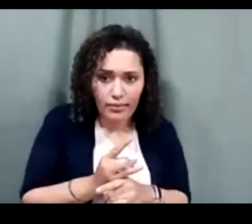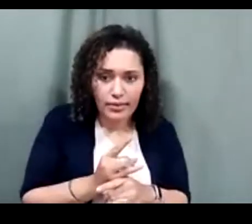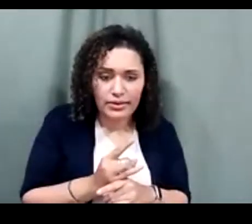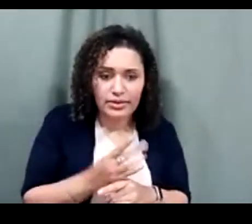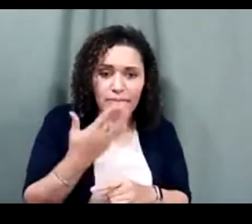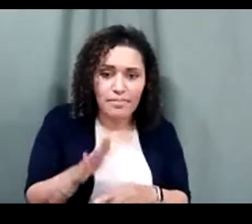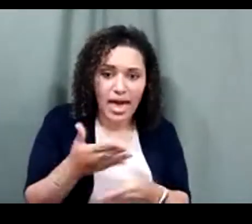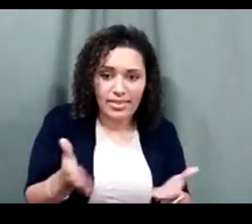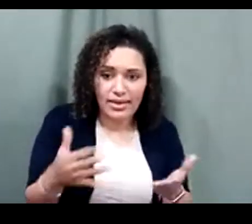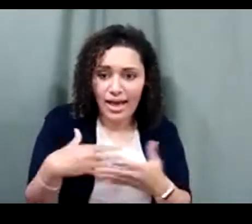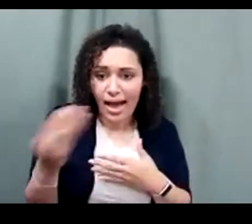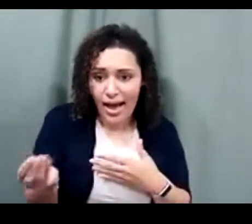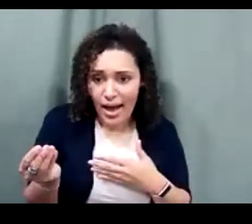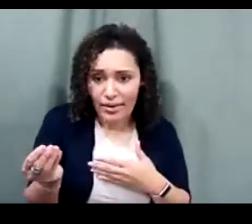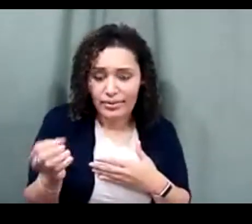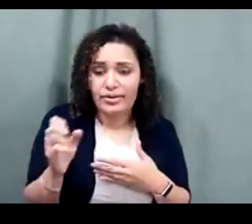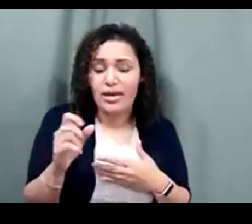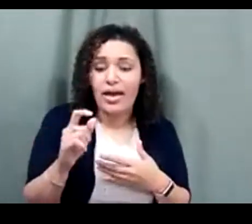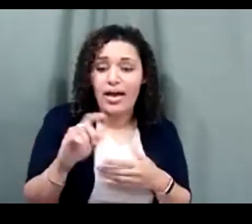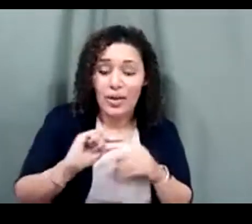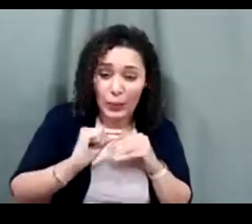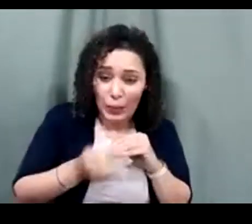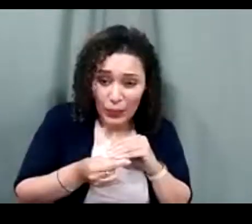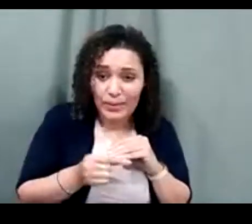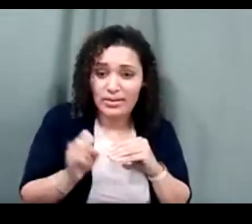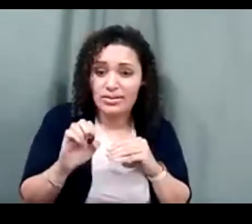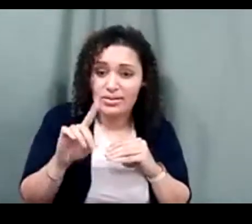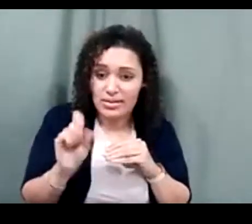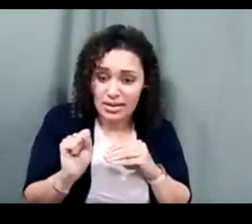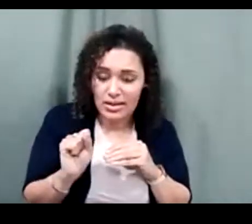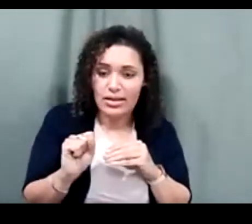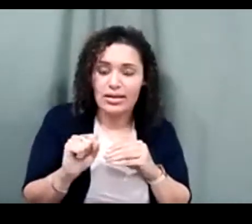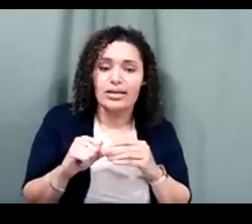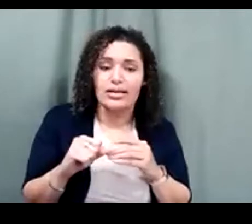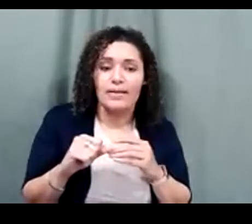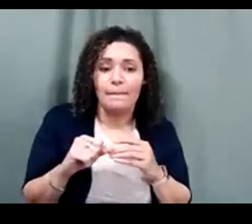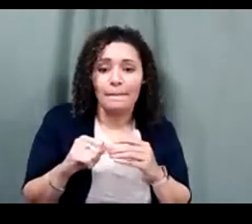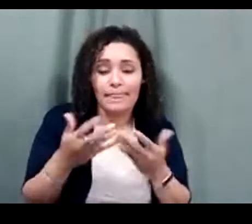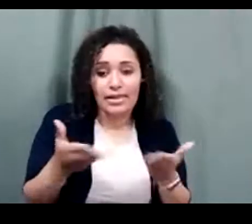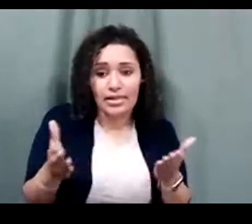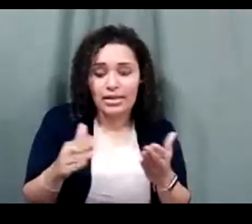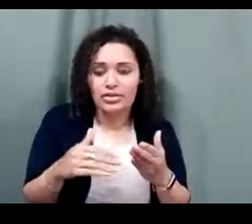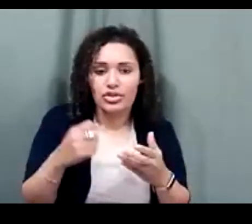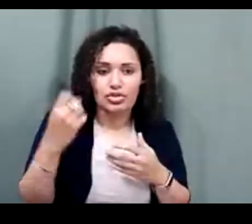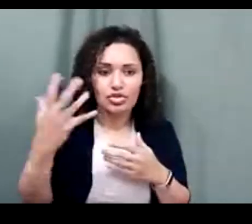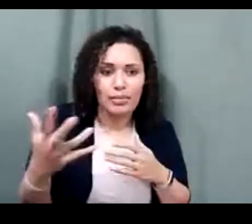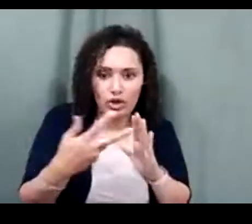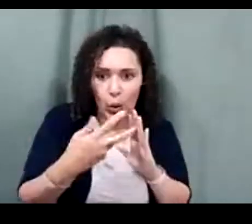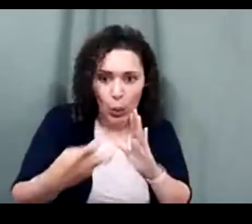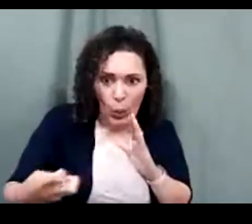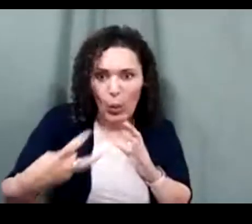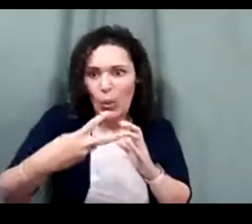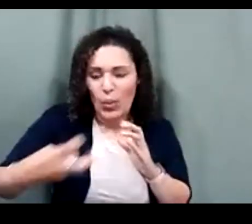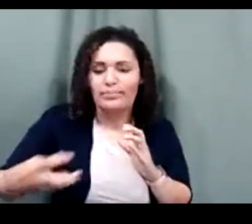bad things out of the skins and seeds. There's some astringency in there. There's things that if you over extract a wine, it can be very